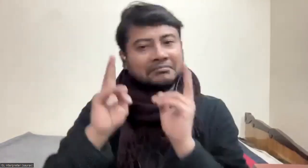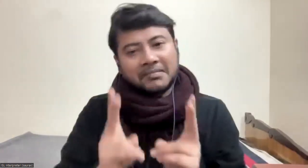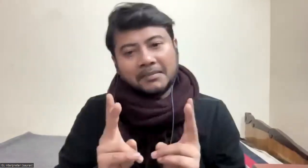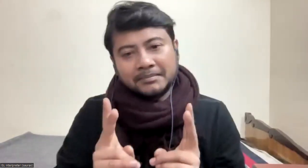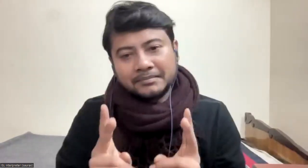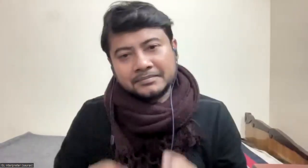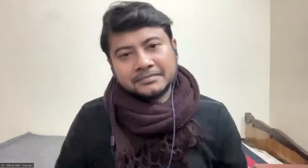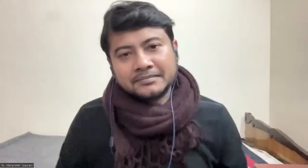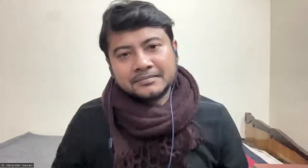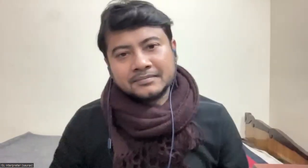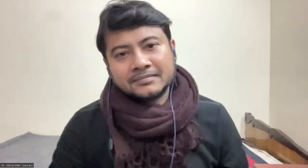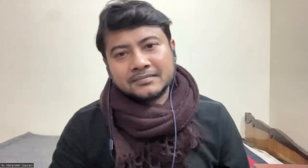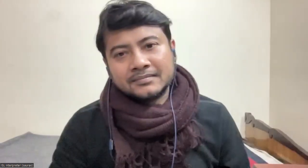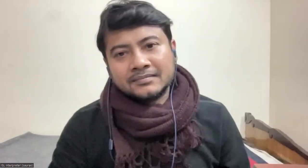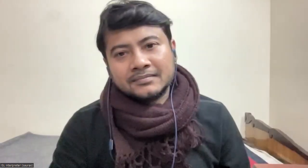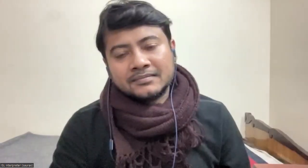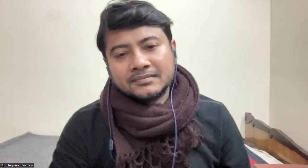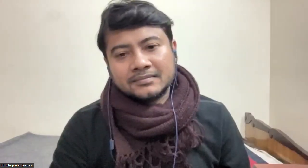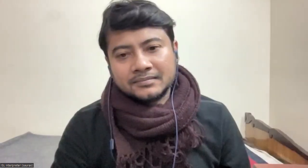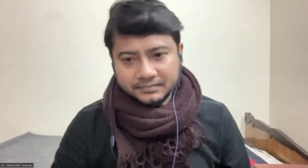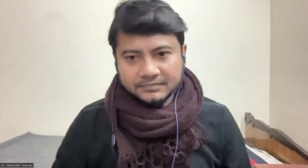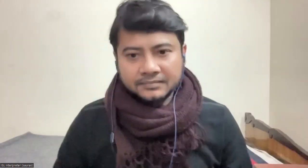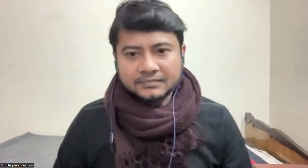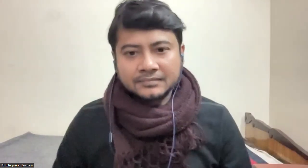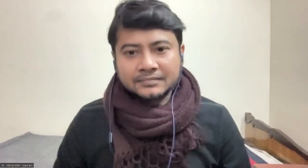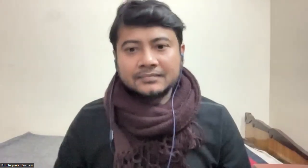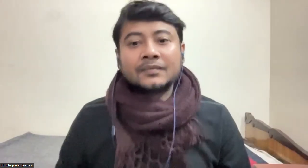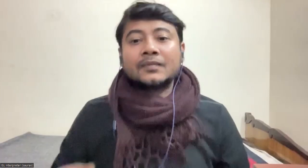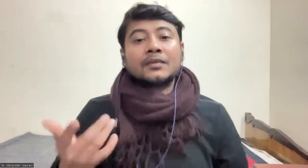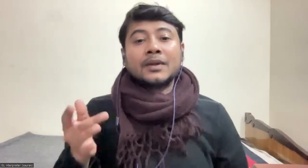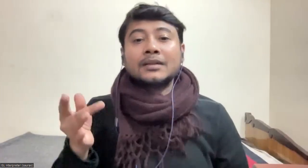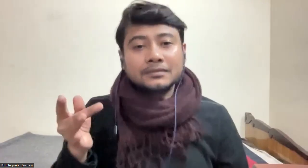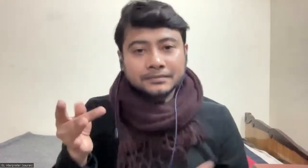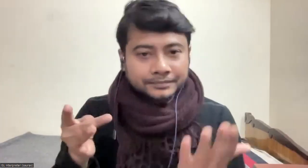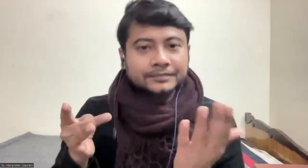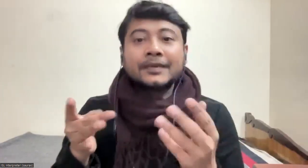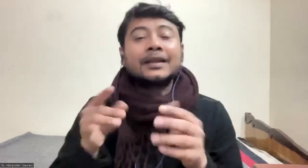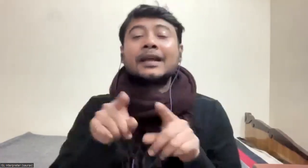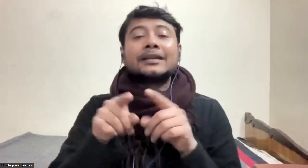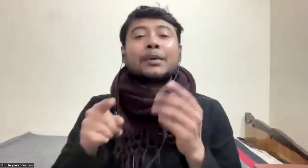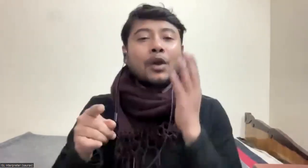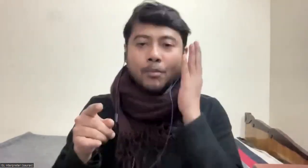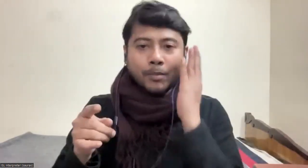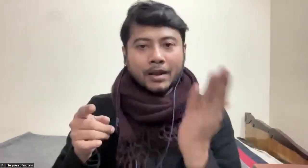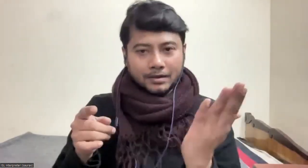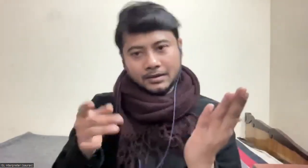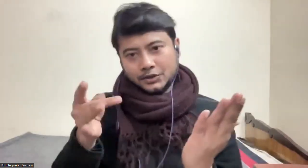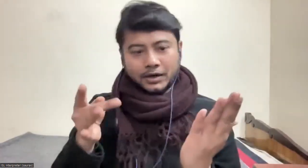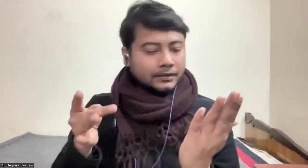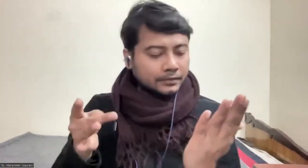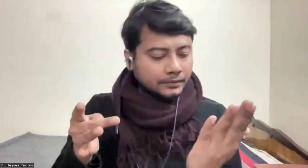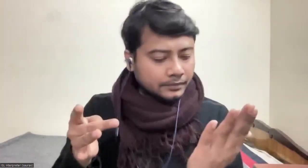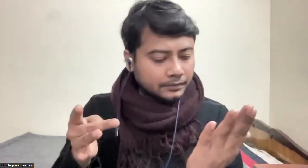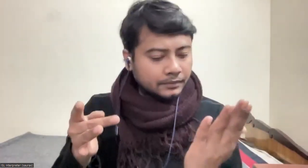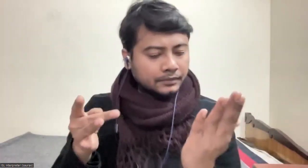At the same time, if we are while chanting, if we are reading something on the phone, or we are trying to chat with